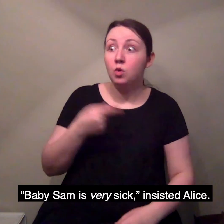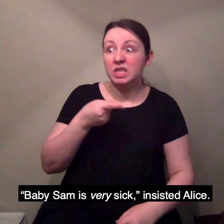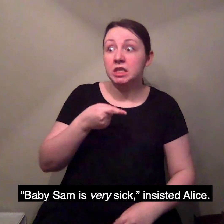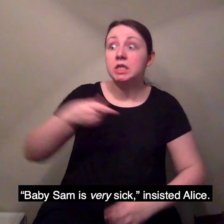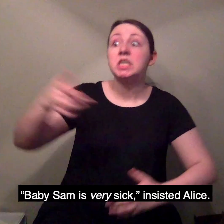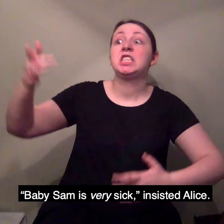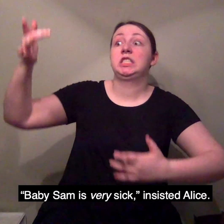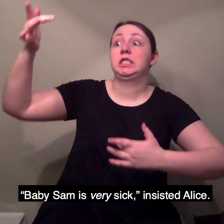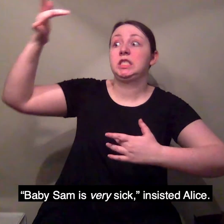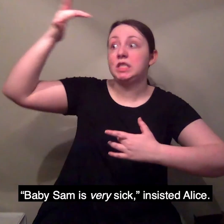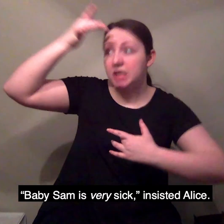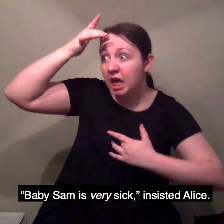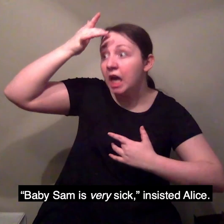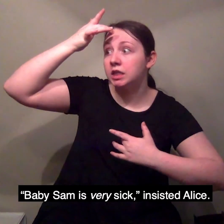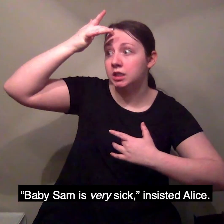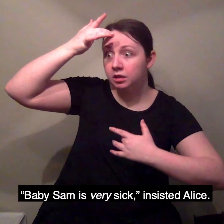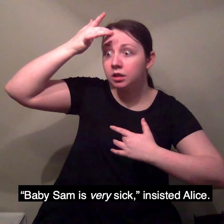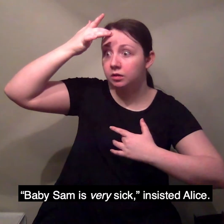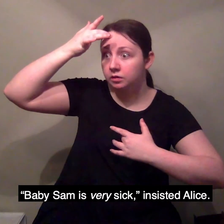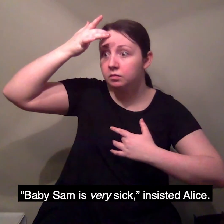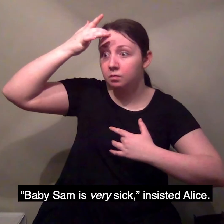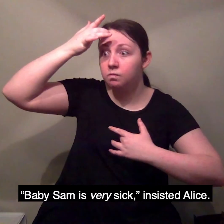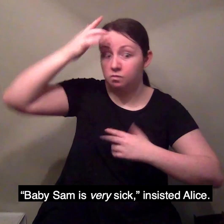"Baby Sam is very sick," insisted Alice.